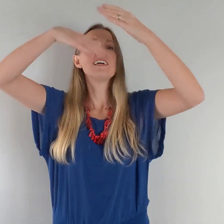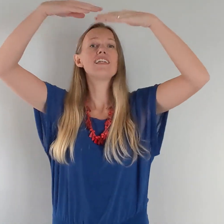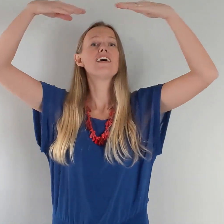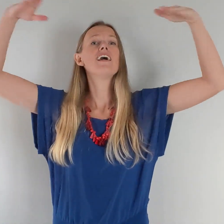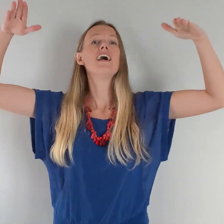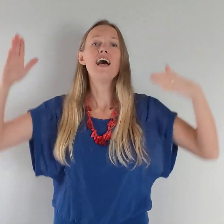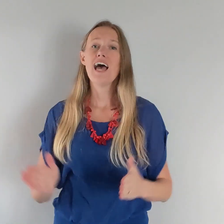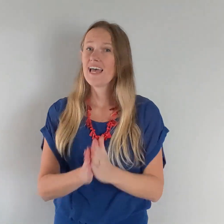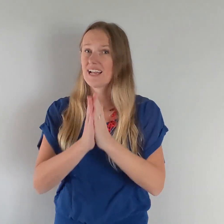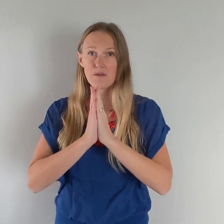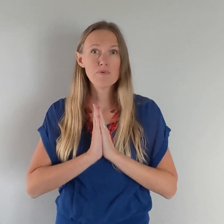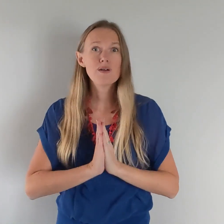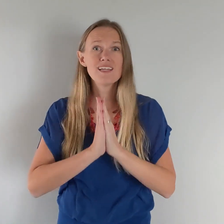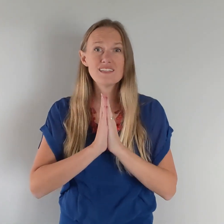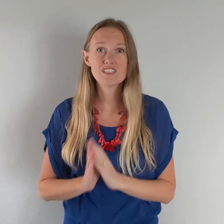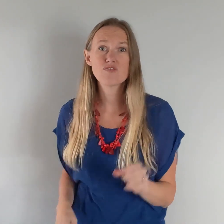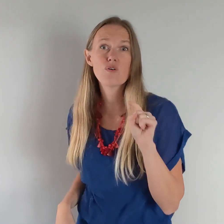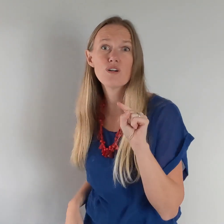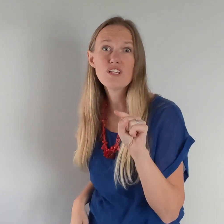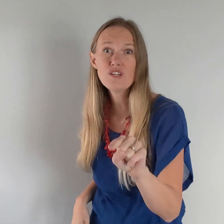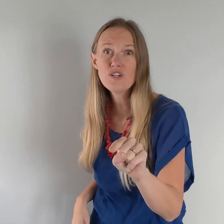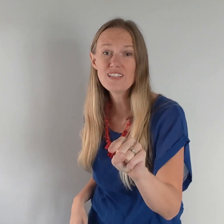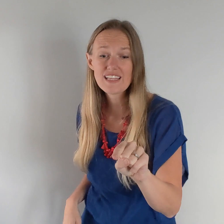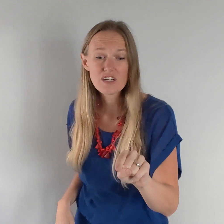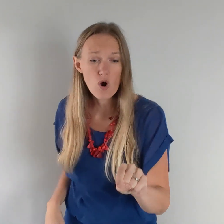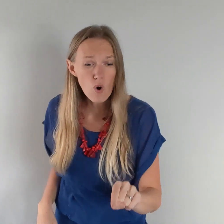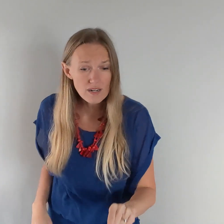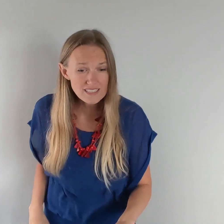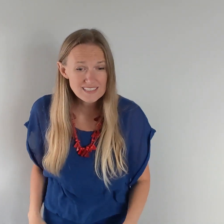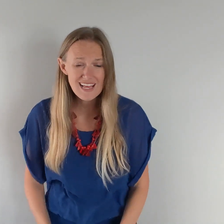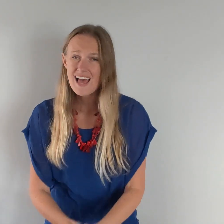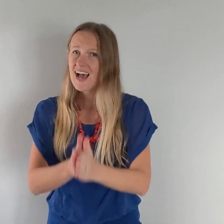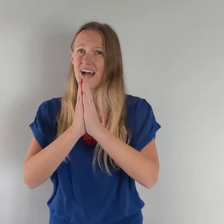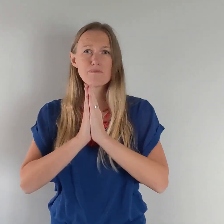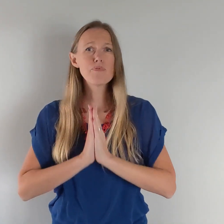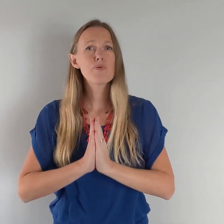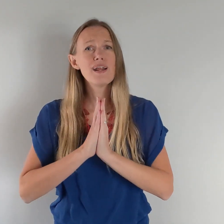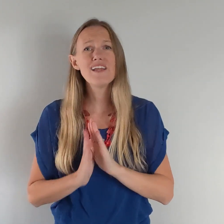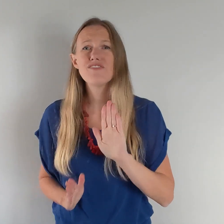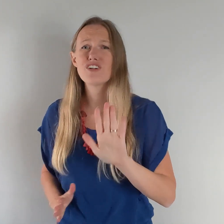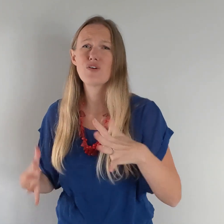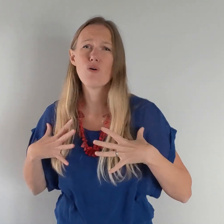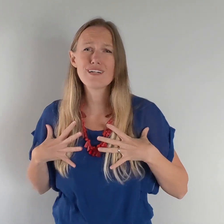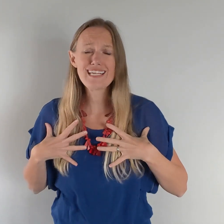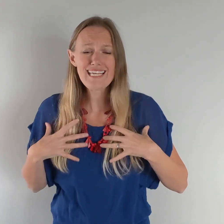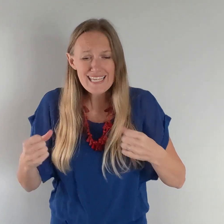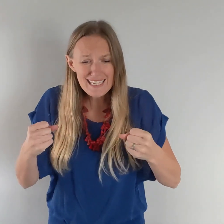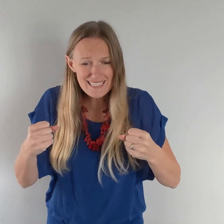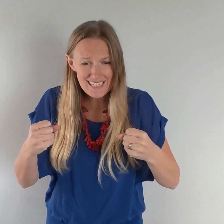heaven, and I pray this for you. And then the chorus, I pray for your